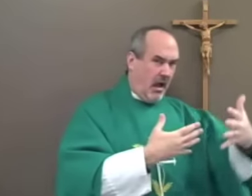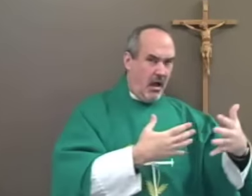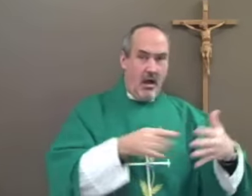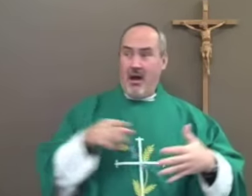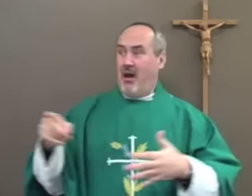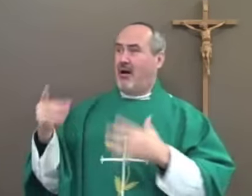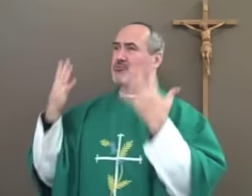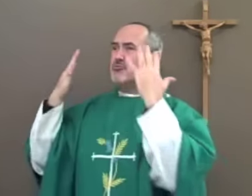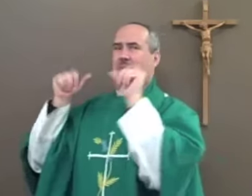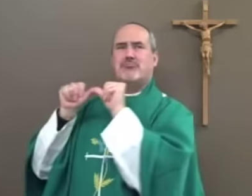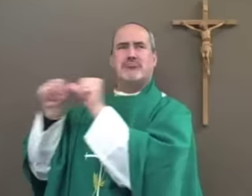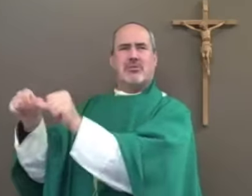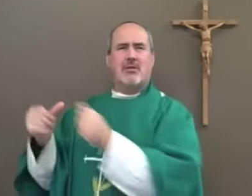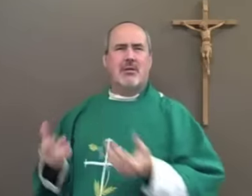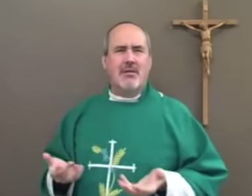did not fall down.